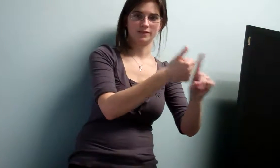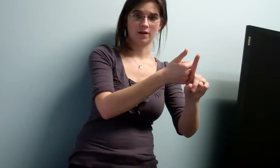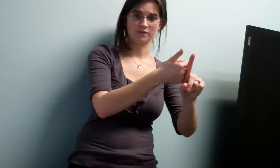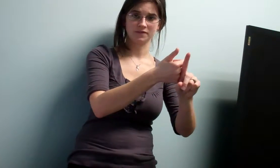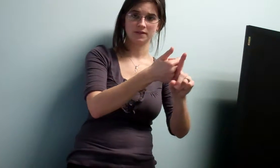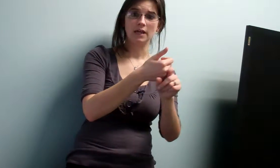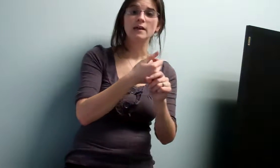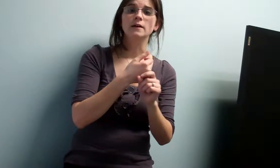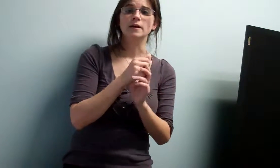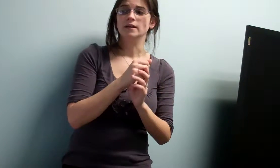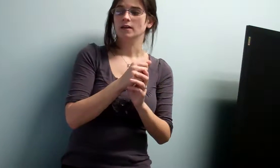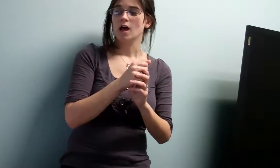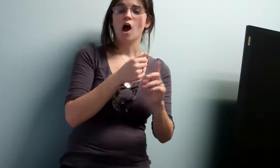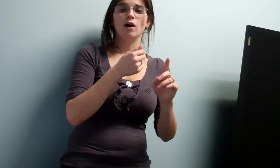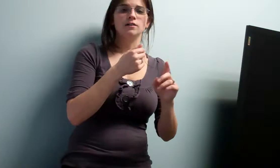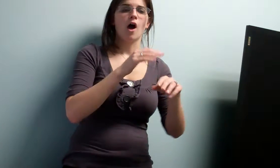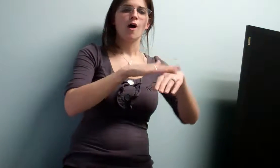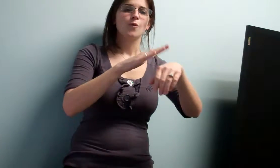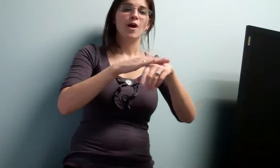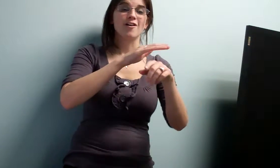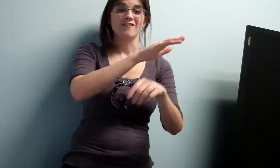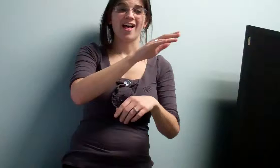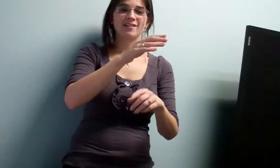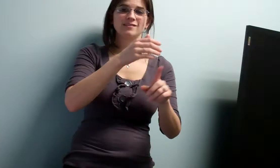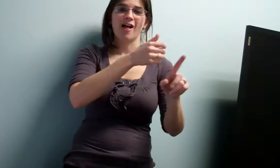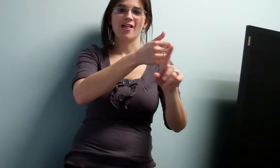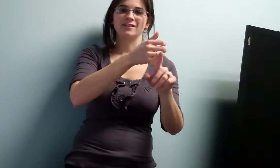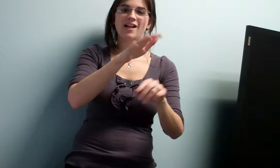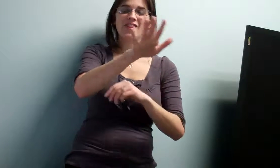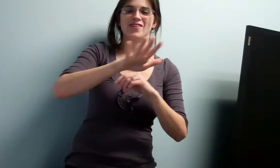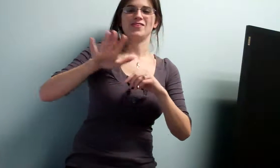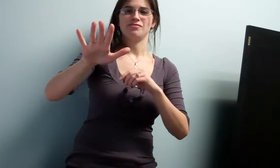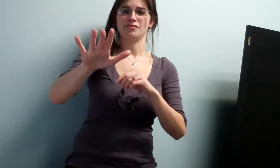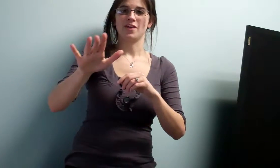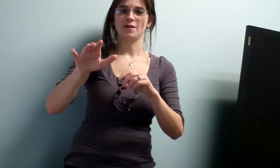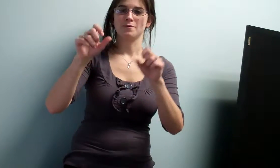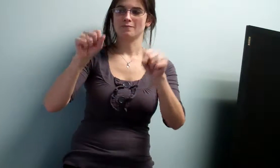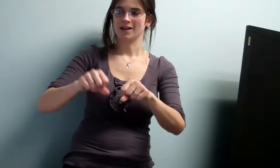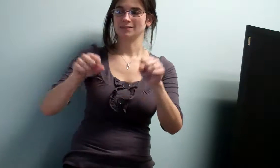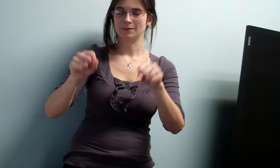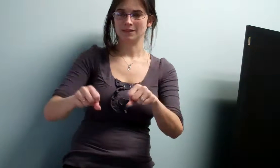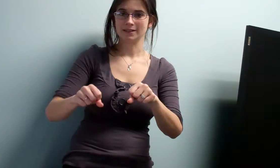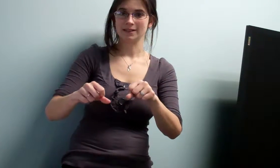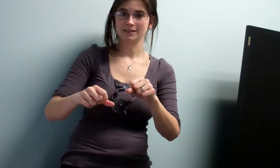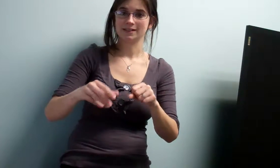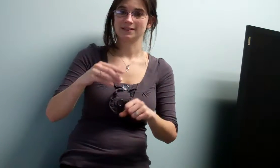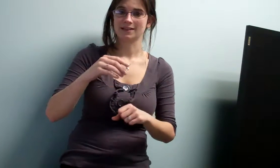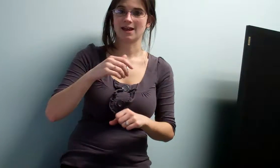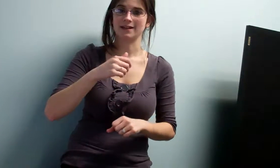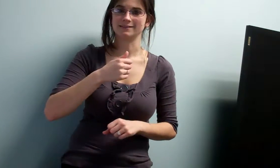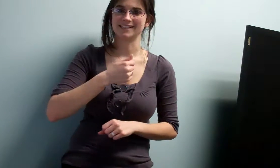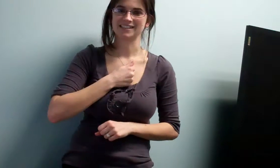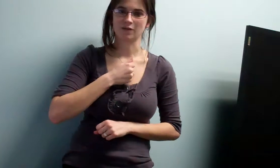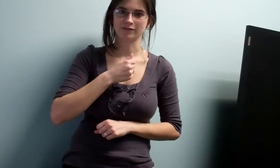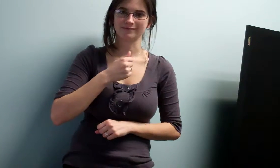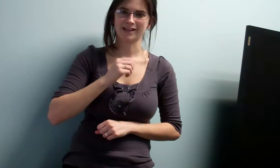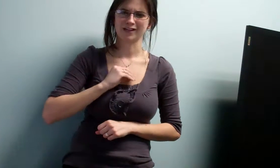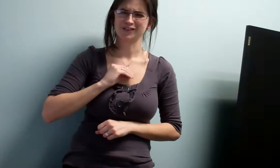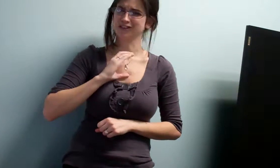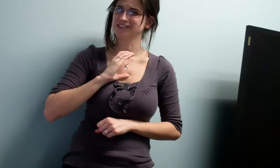possibilities, and determined in self-assertion. So much so that today common slogans